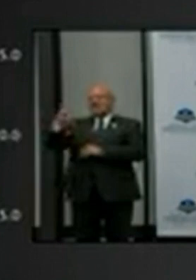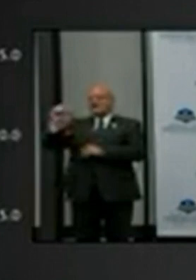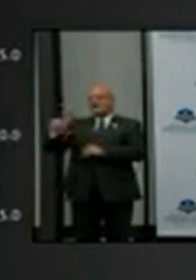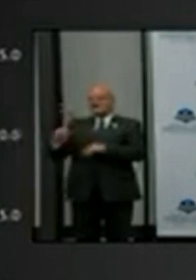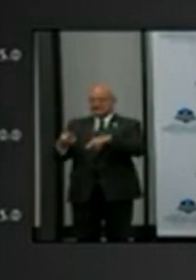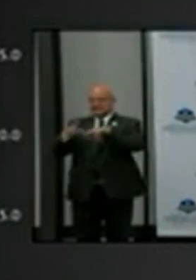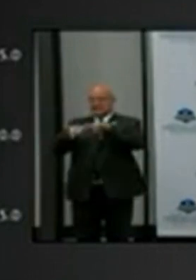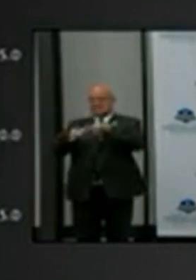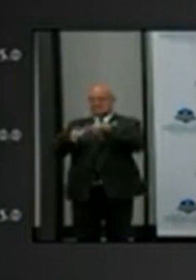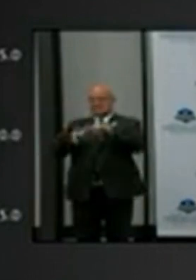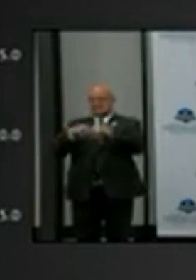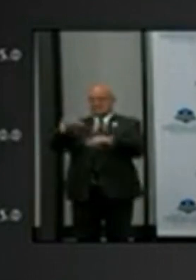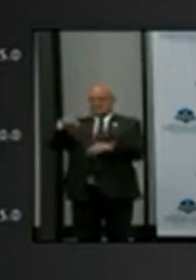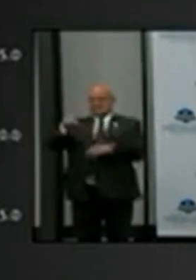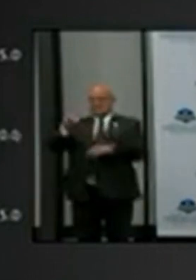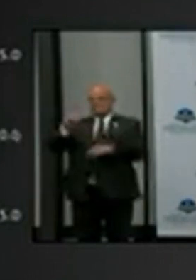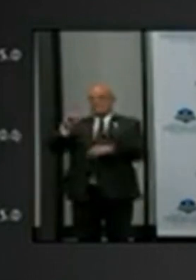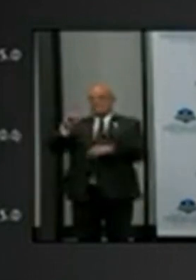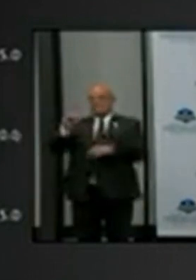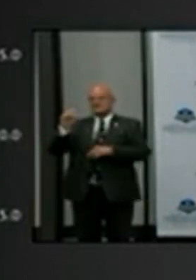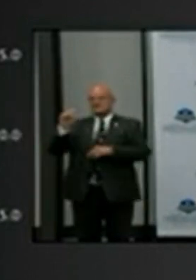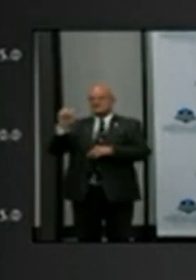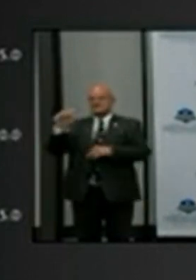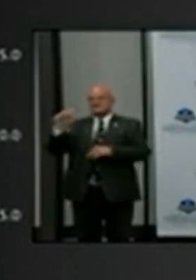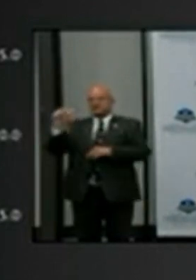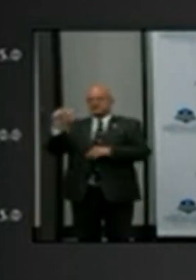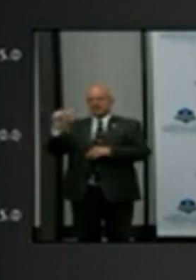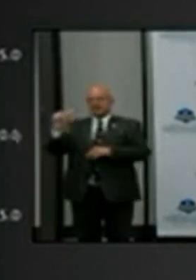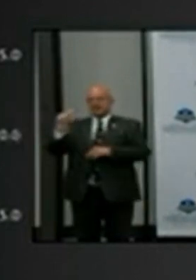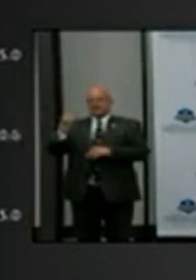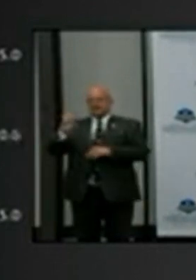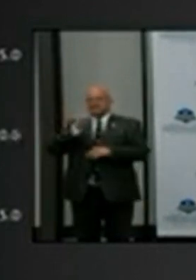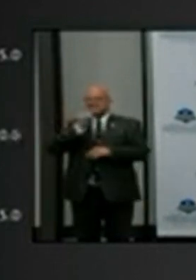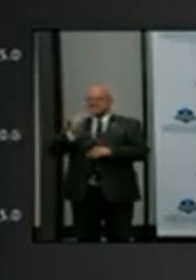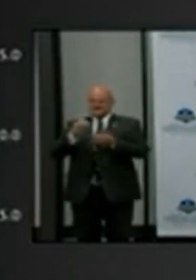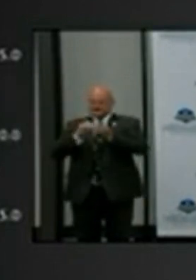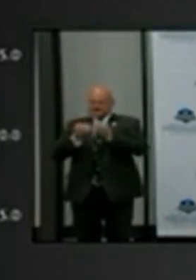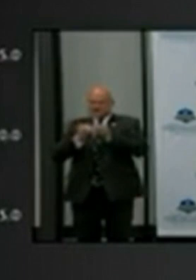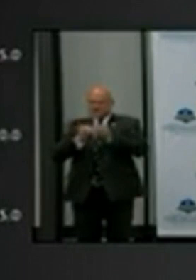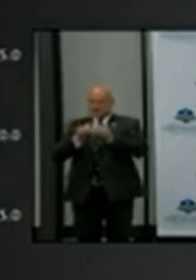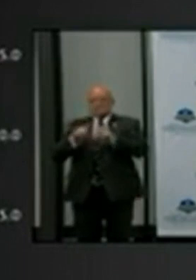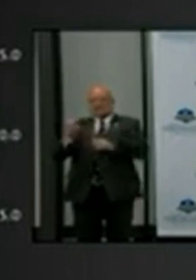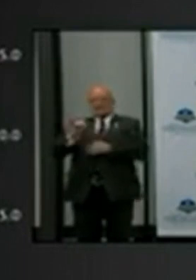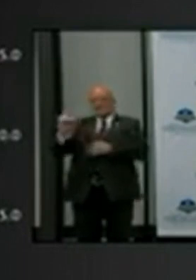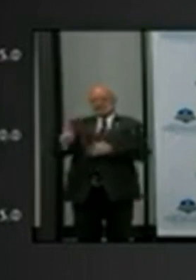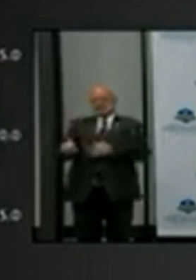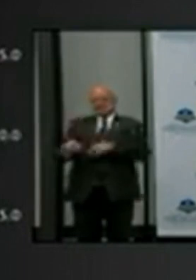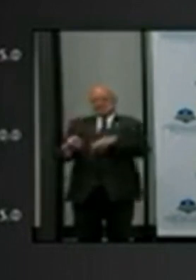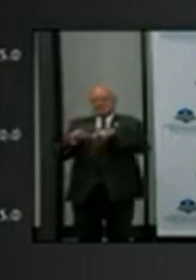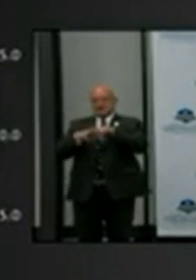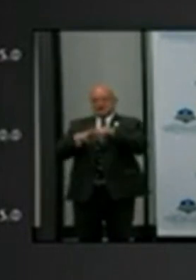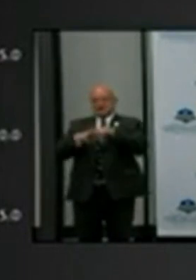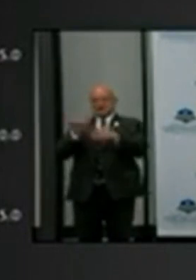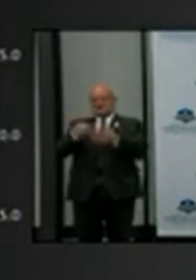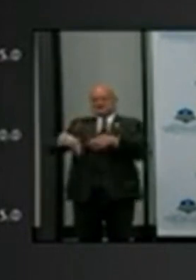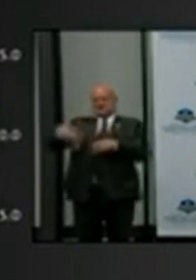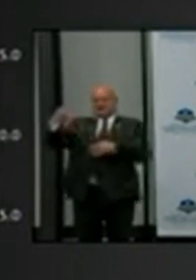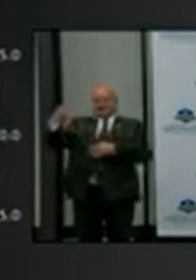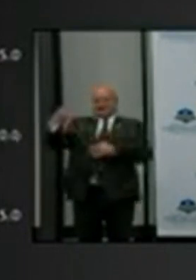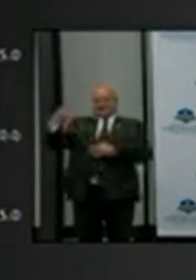percent increase was Poinsett County, which didn't have the number increase, but the percent increase, Poinsett was